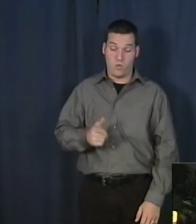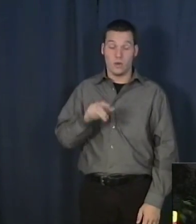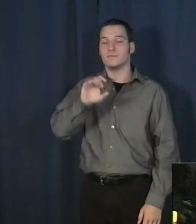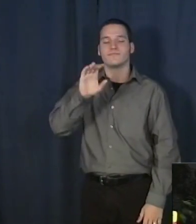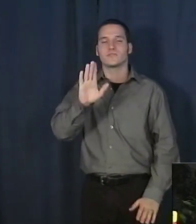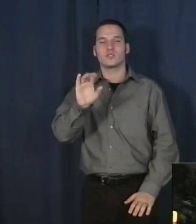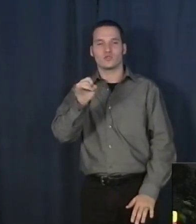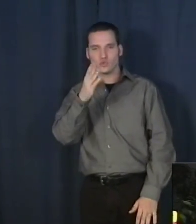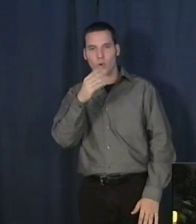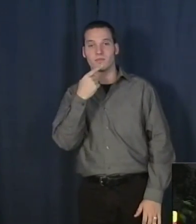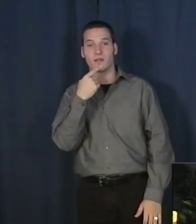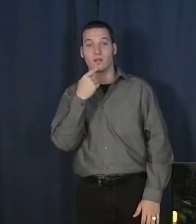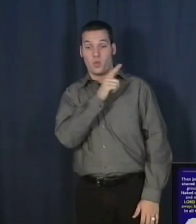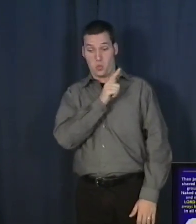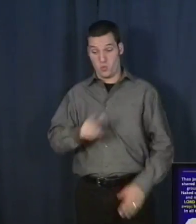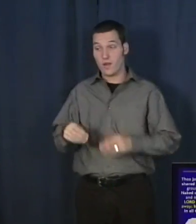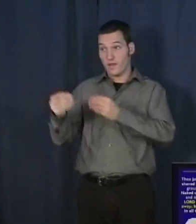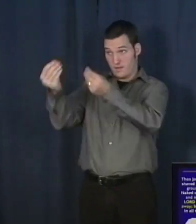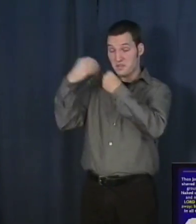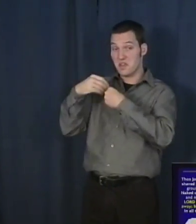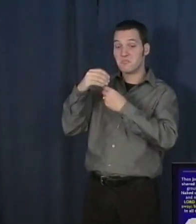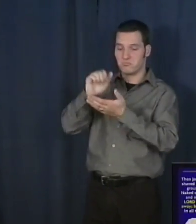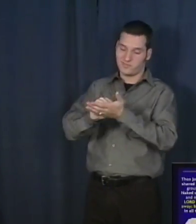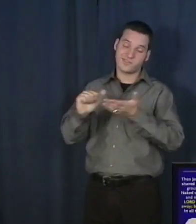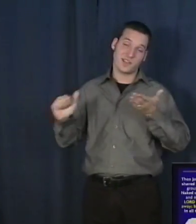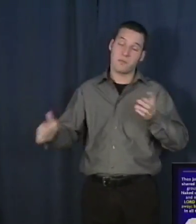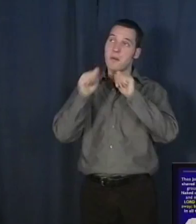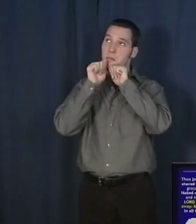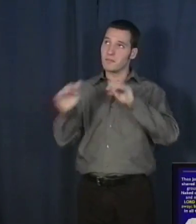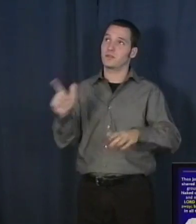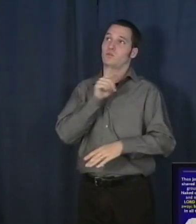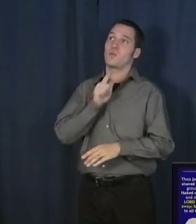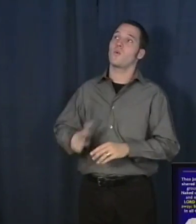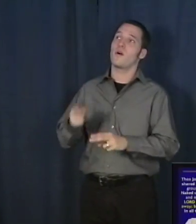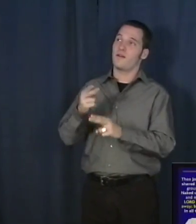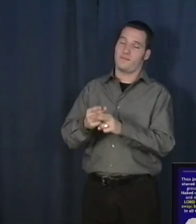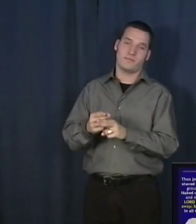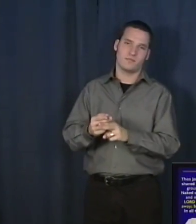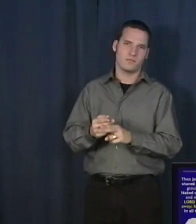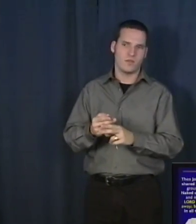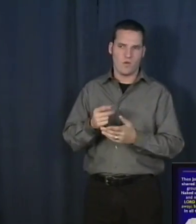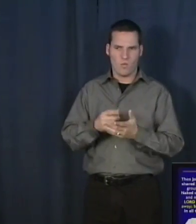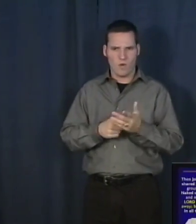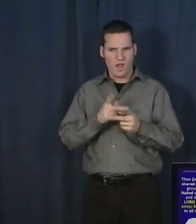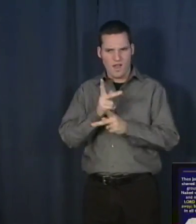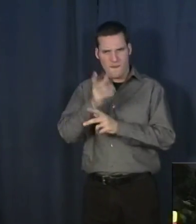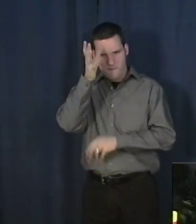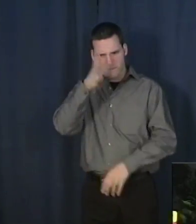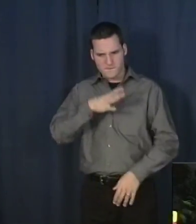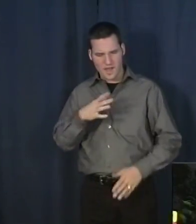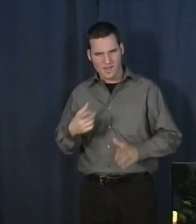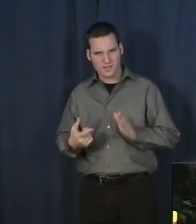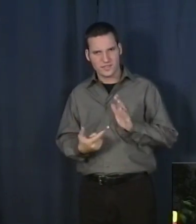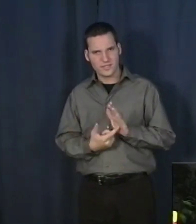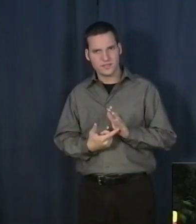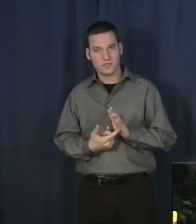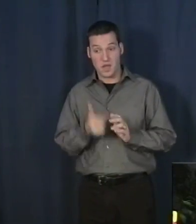And the Lord said, or Job said, the Lord gave, the Lord took away. Blessed be the name of the Lord. What kind of guy is this